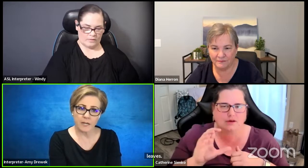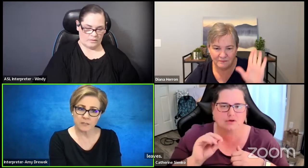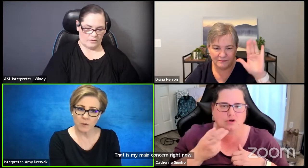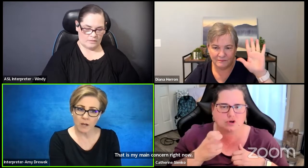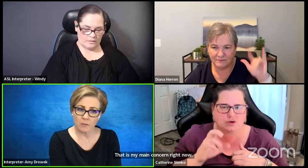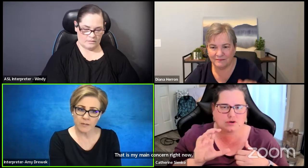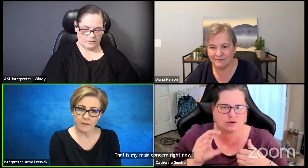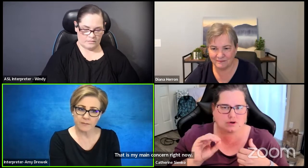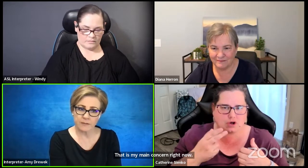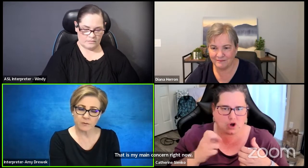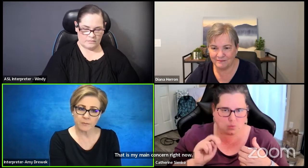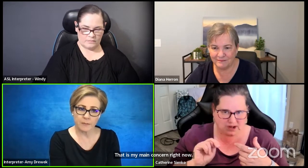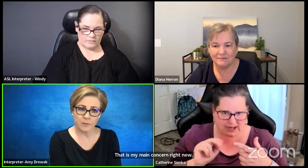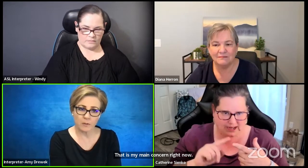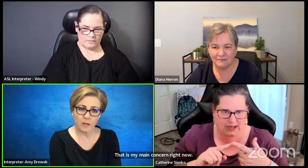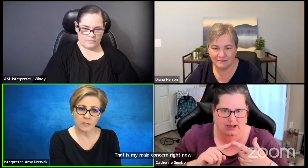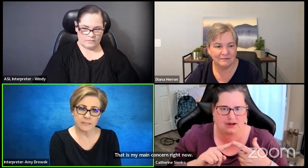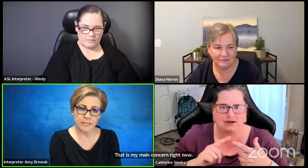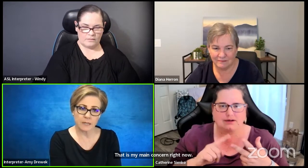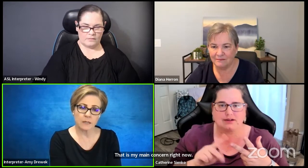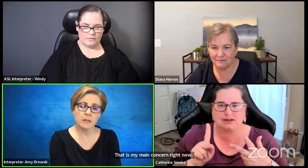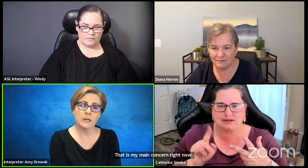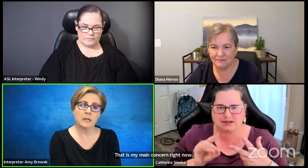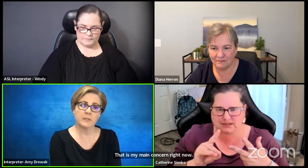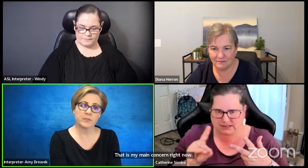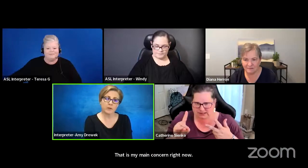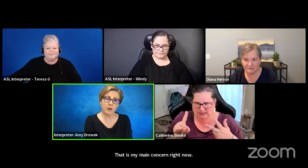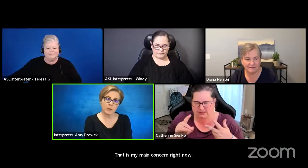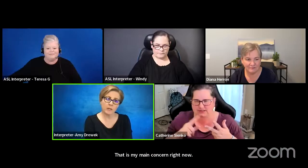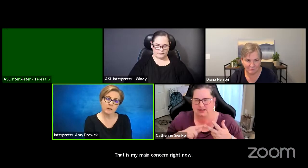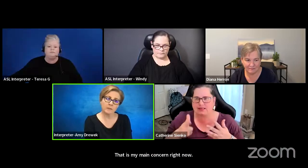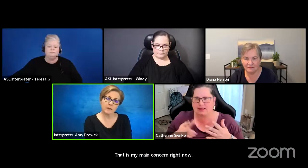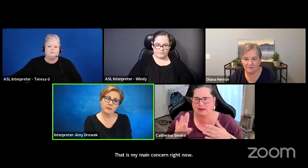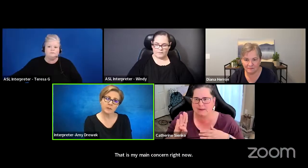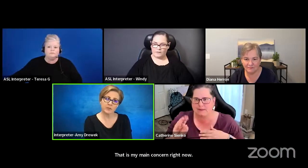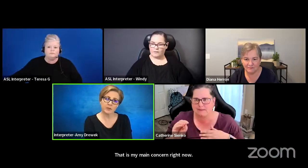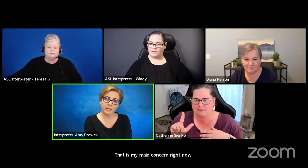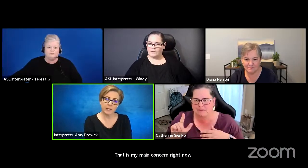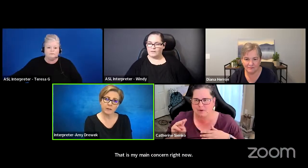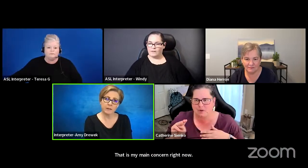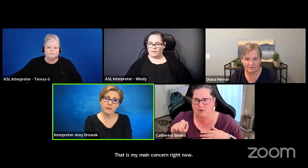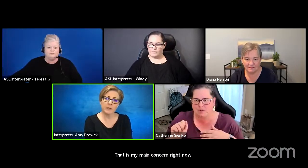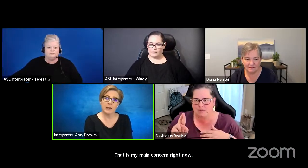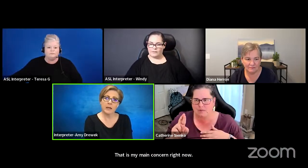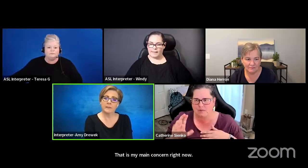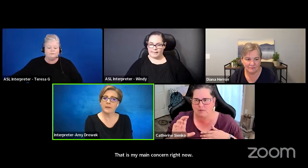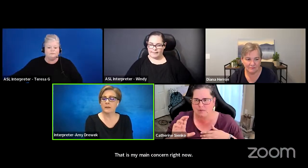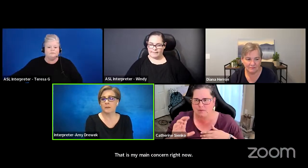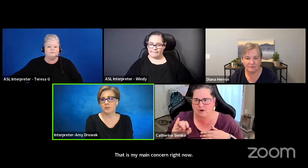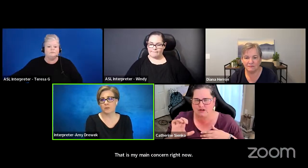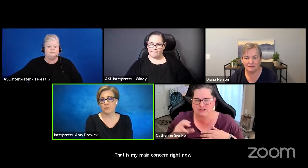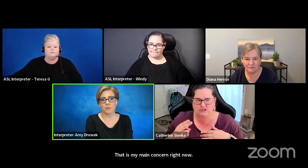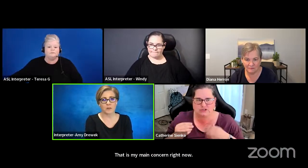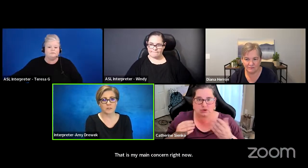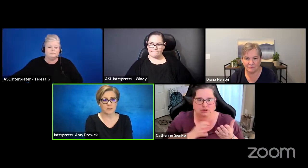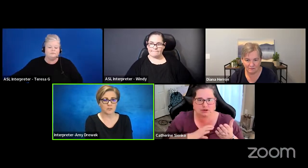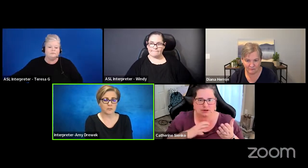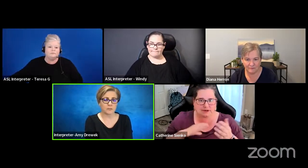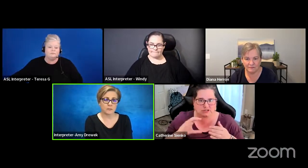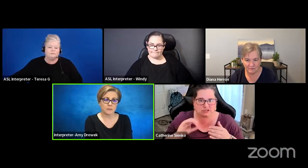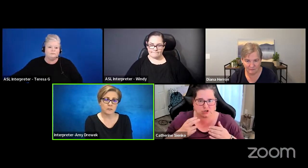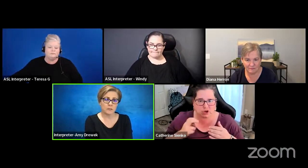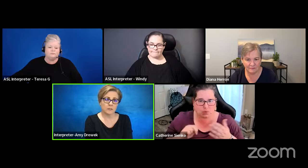to comment as well. We have several people on deck. Commissioner Cohen, then Commissioner Kidd, and then